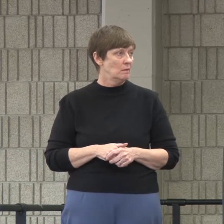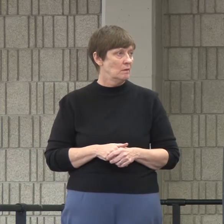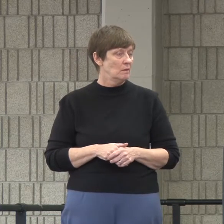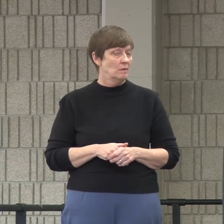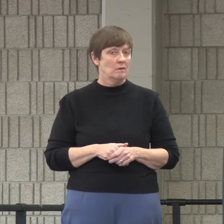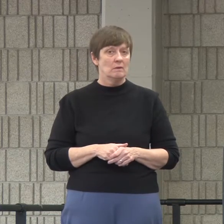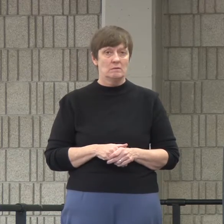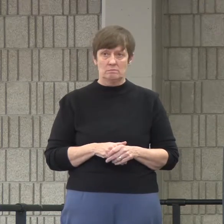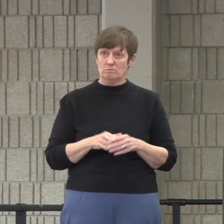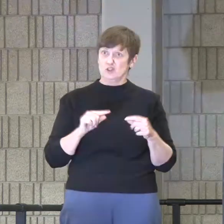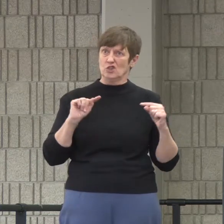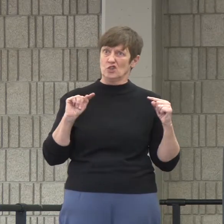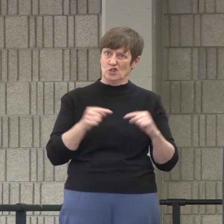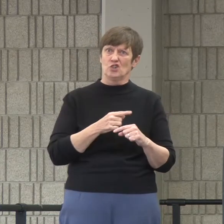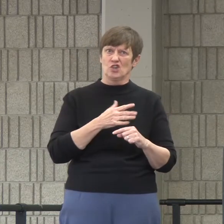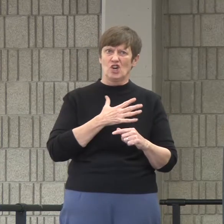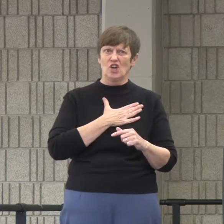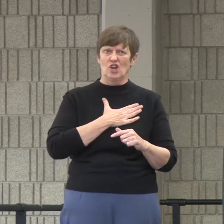it hurt.